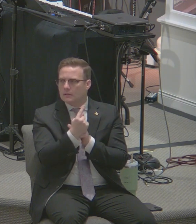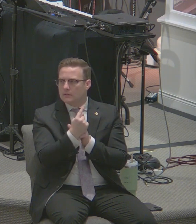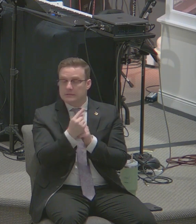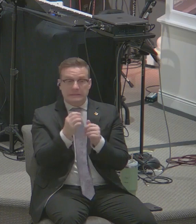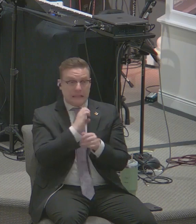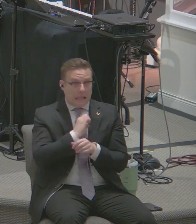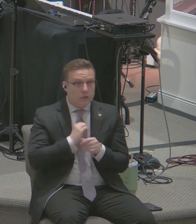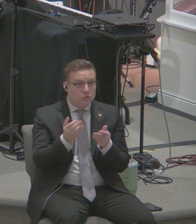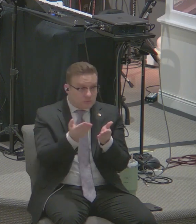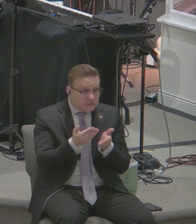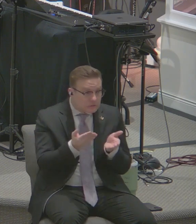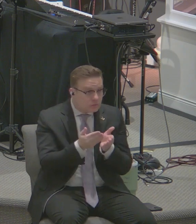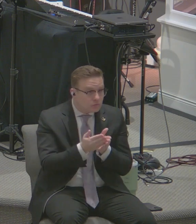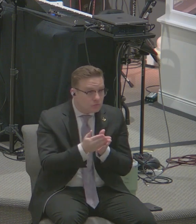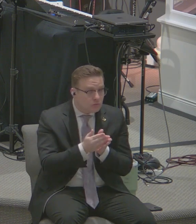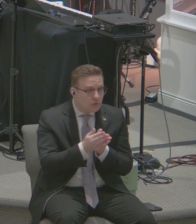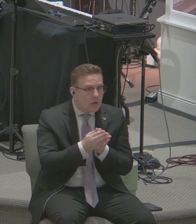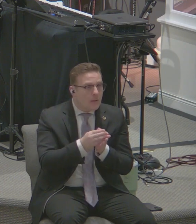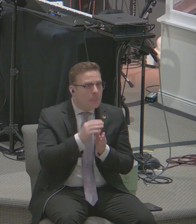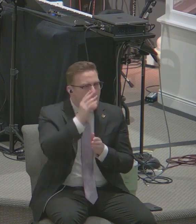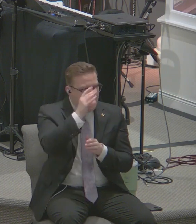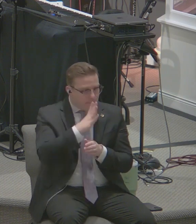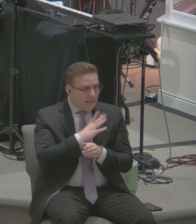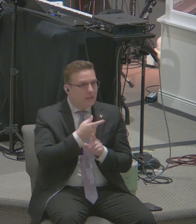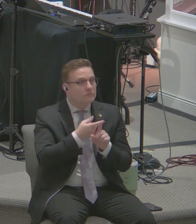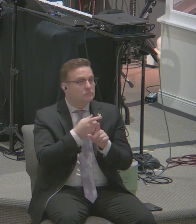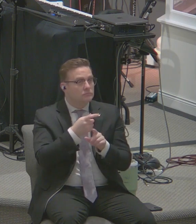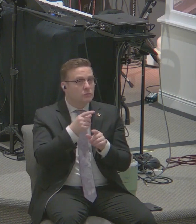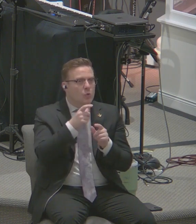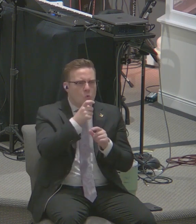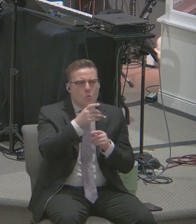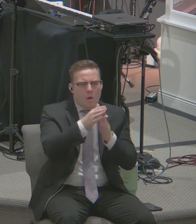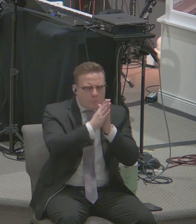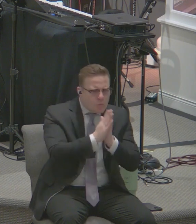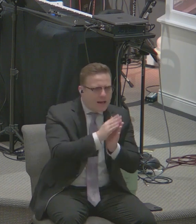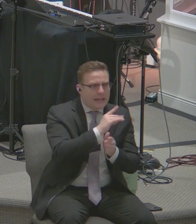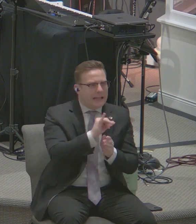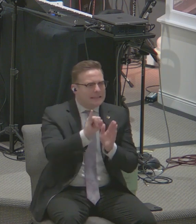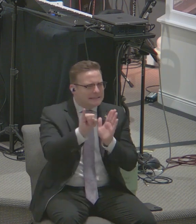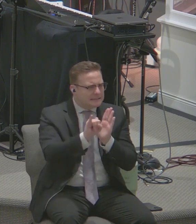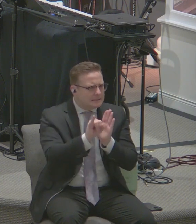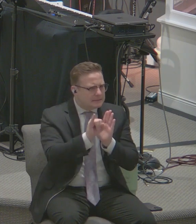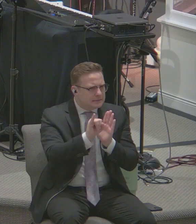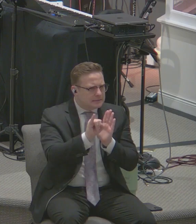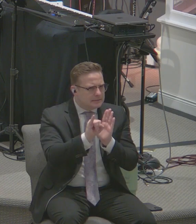designated as elders in this church are men of prayer. They're men of integrity.